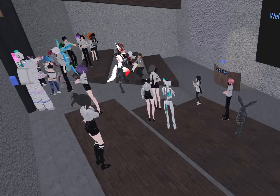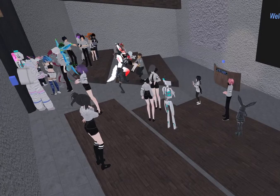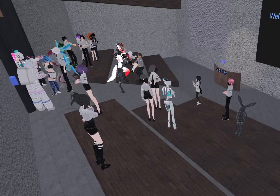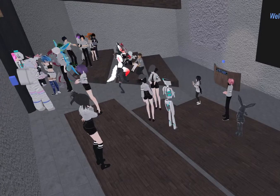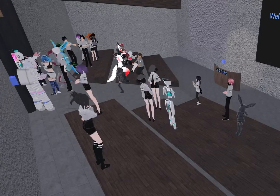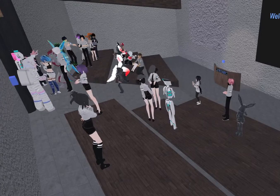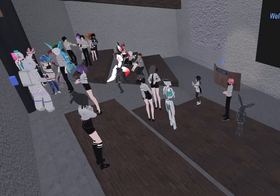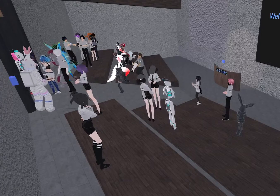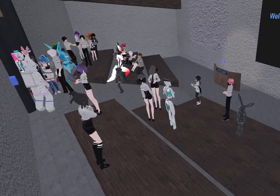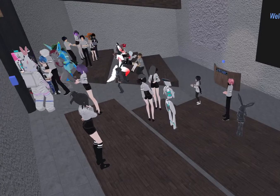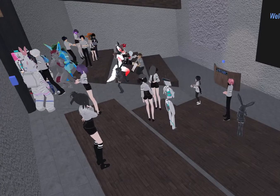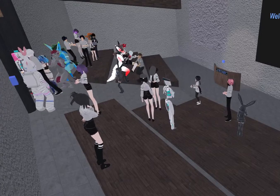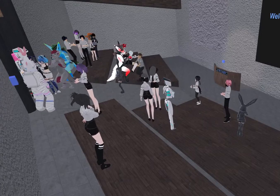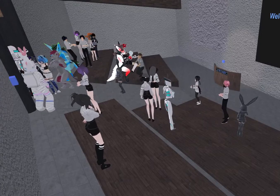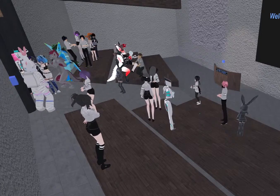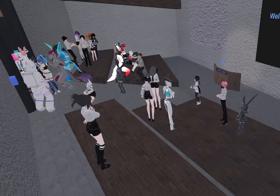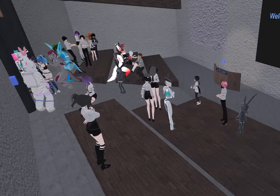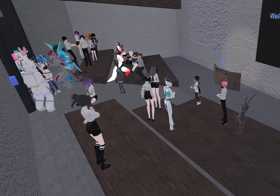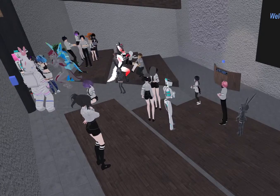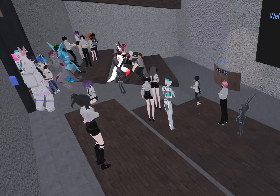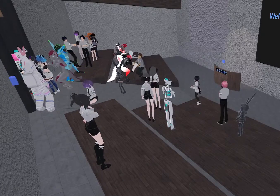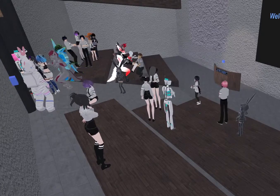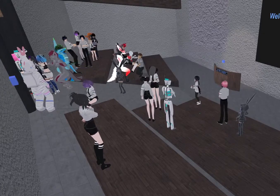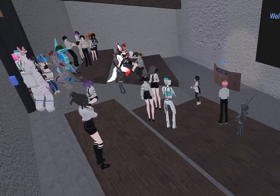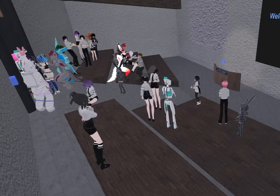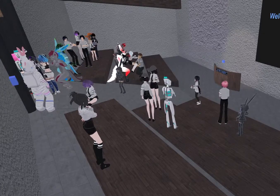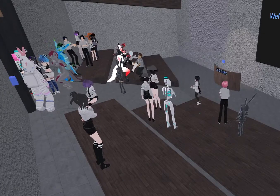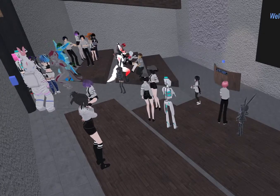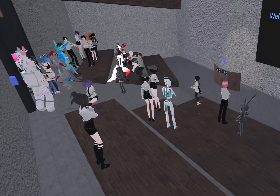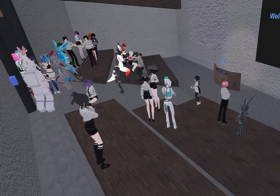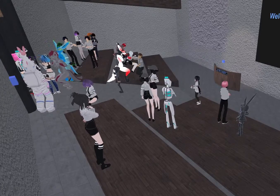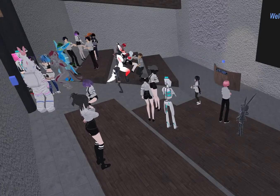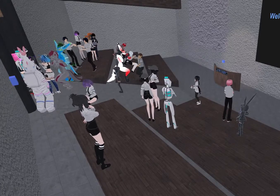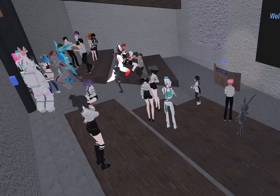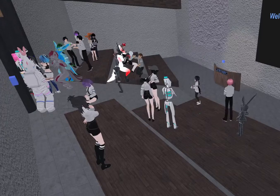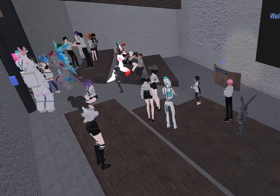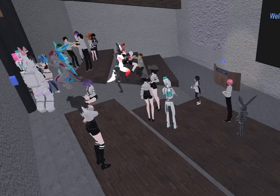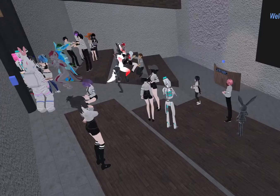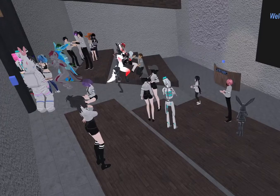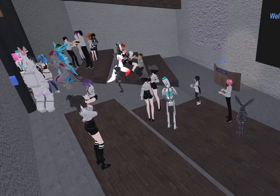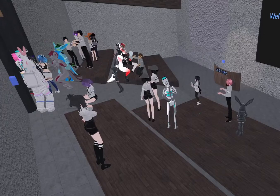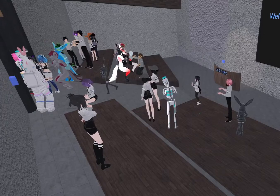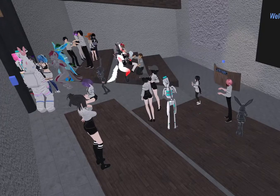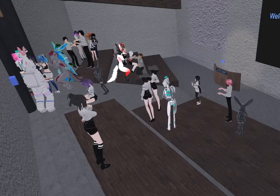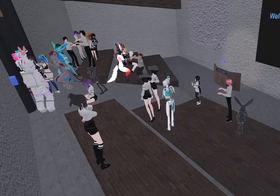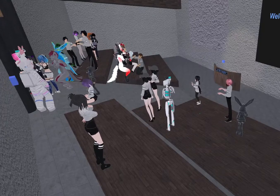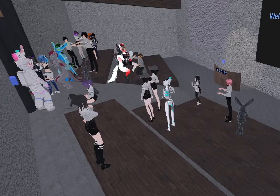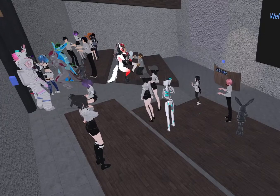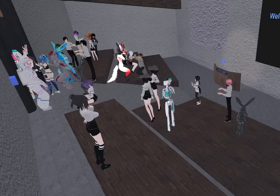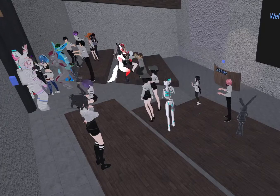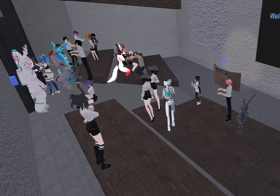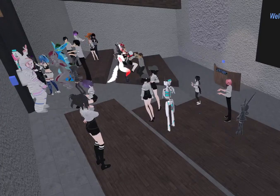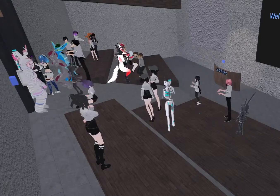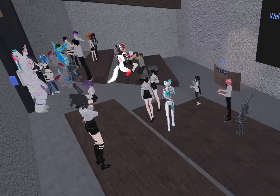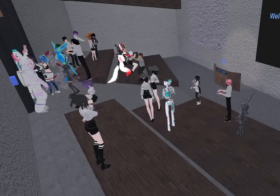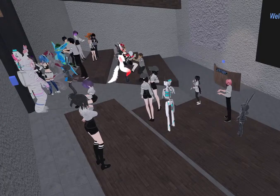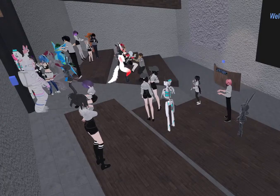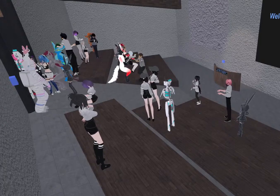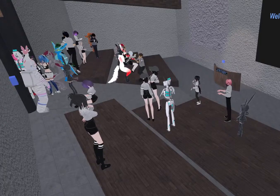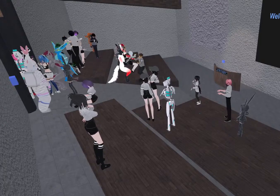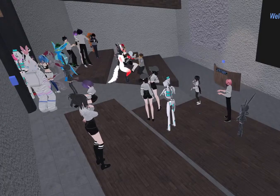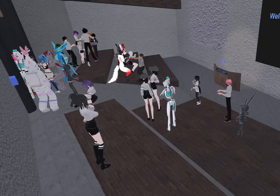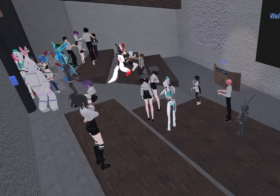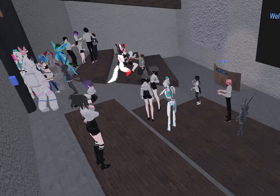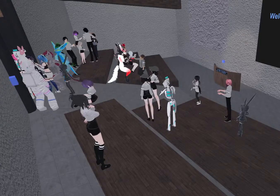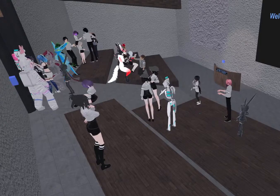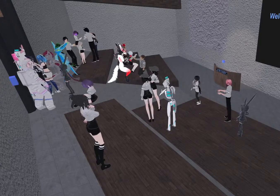a false I know. positive. Thanks a I lot would for just every making day us I'd be think like, about oh, that. I want to pop it. I want to pop it. That'd be bad. Wouldn't go well. Yeah, I had to get. Yeah, it would I had